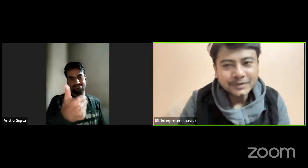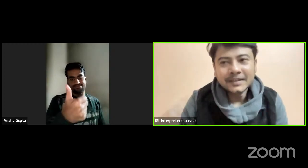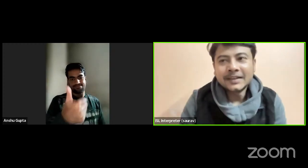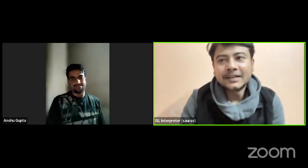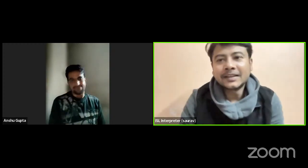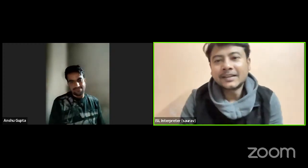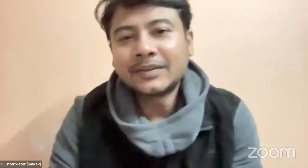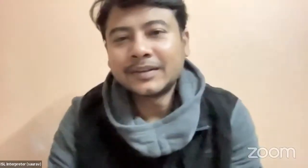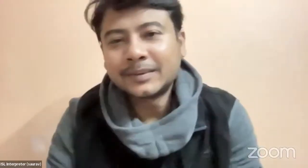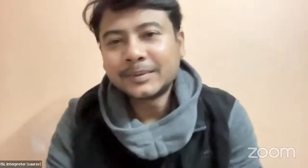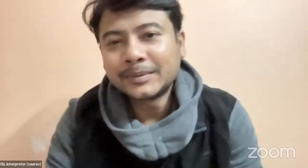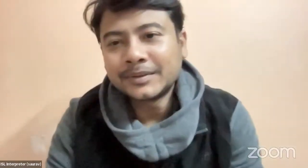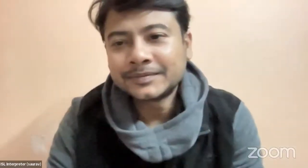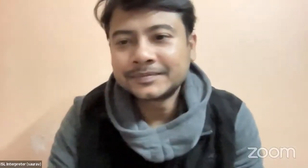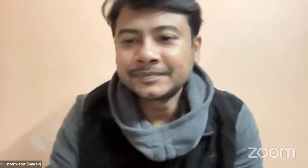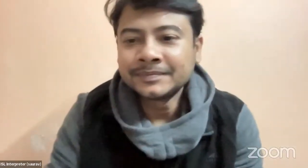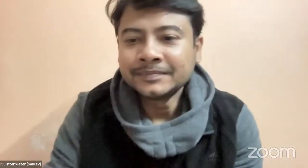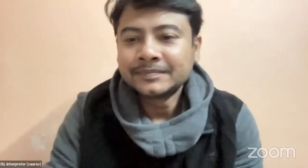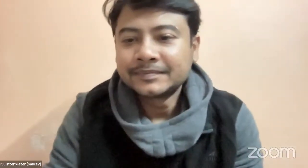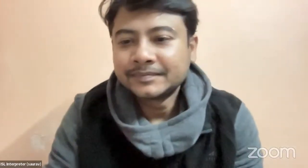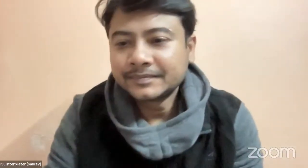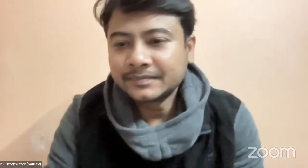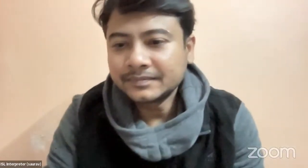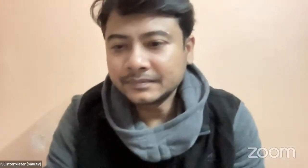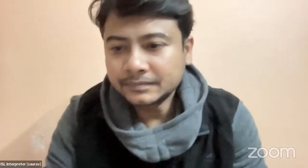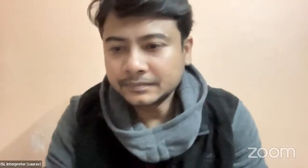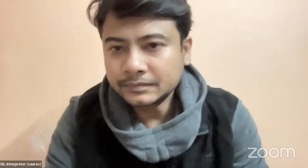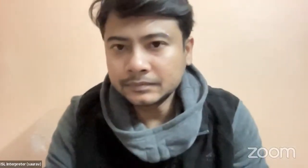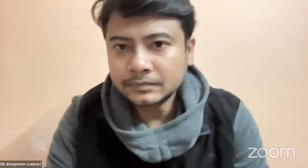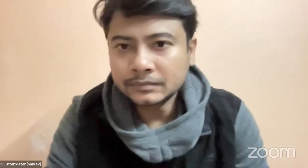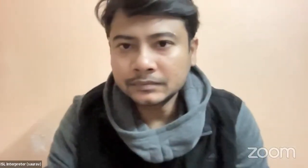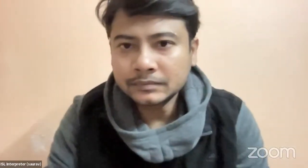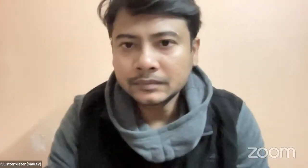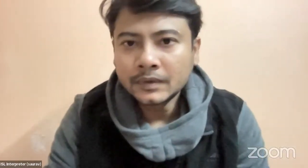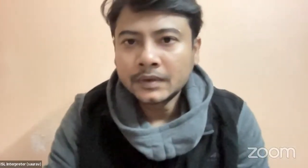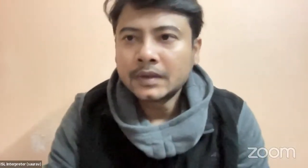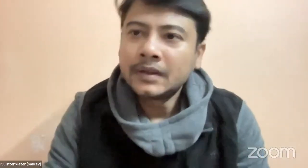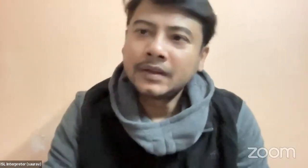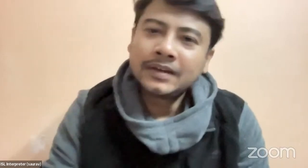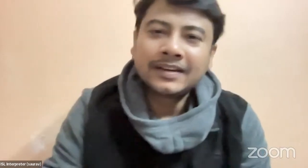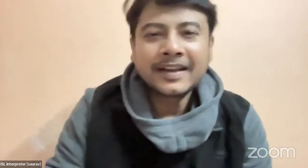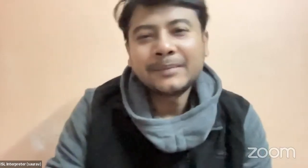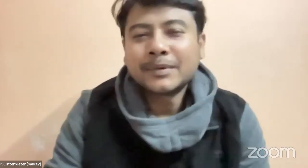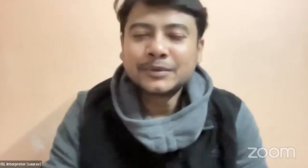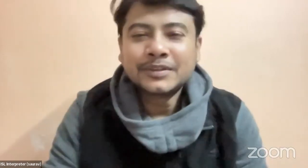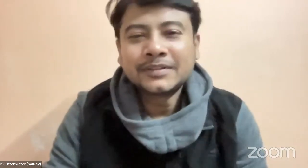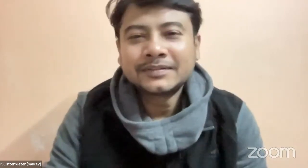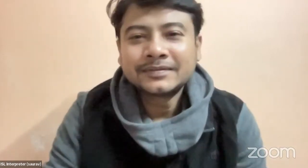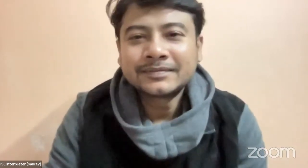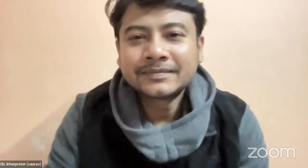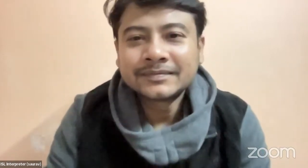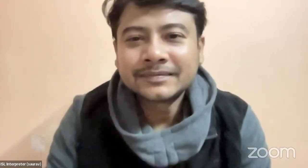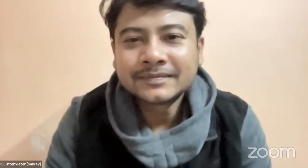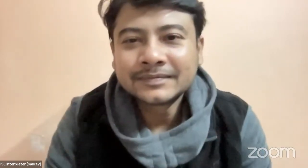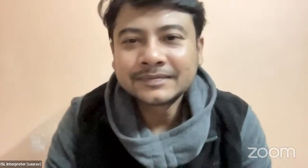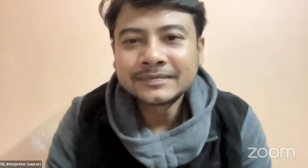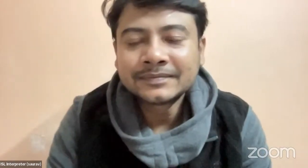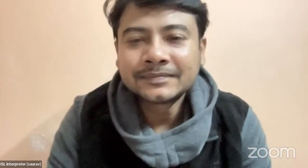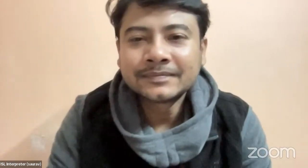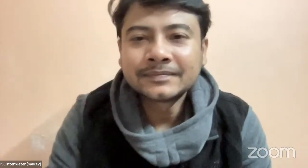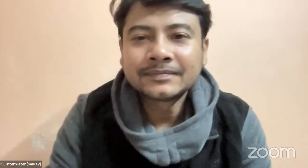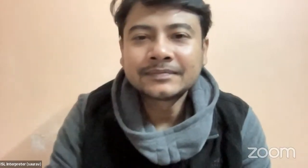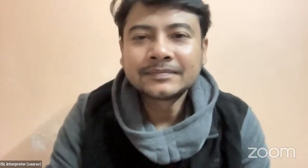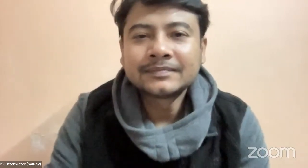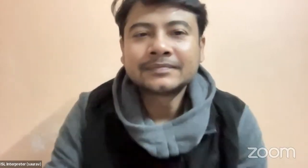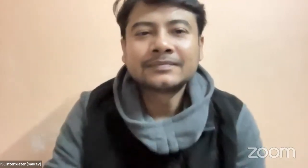Okay, Prabhuji, clear. Thank you. So, Saurabh, one more or shall we close here? Time, Prabhuji. Yeah, fine.